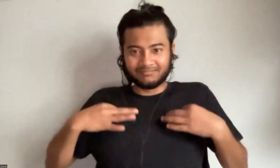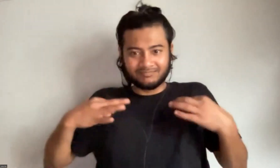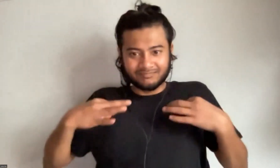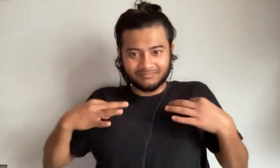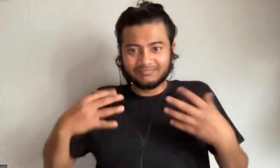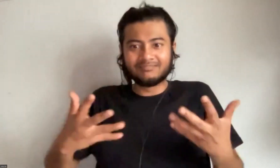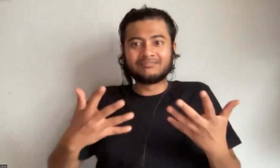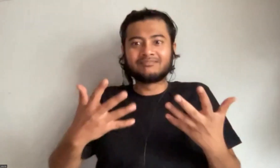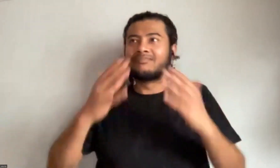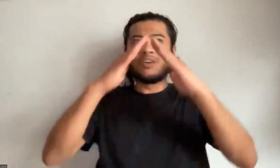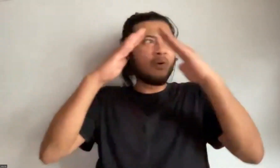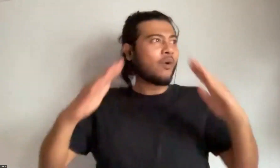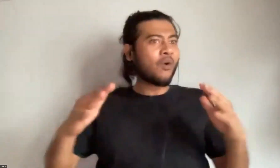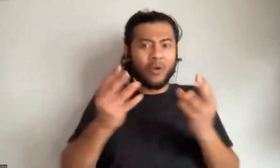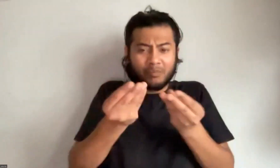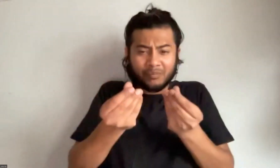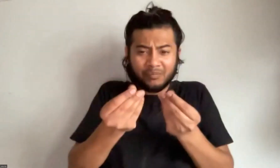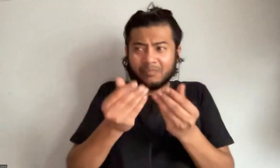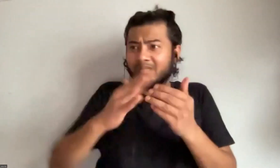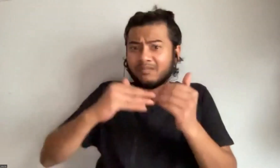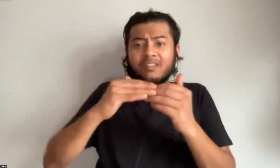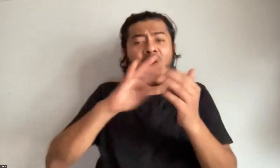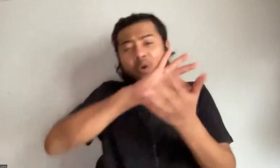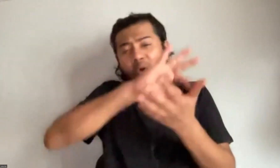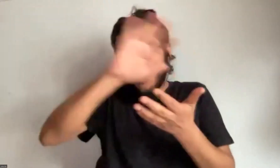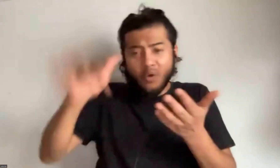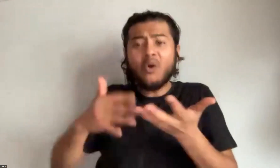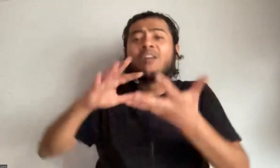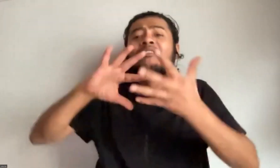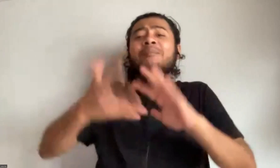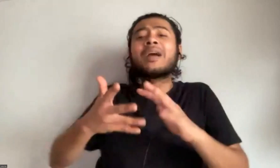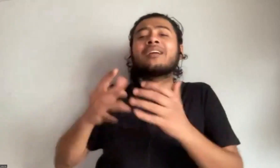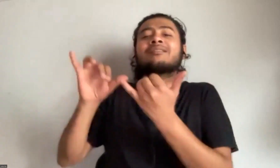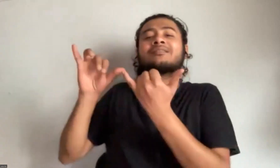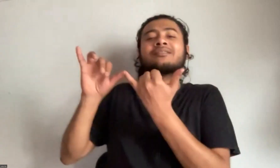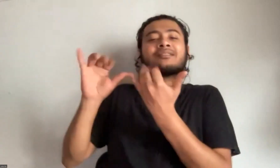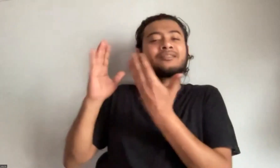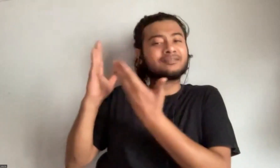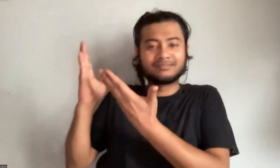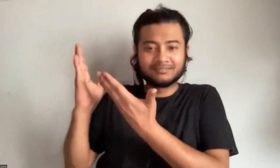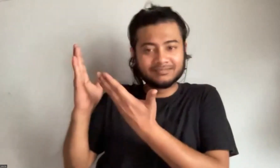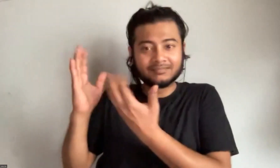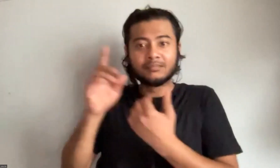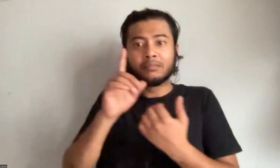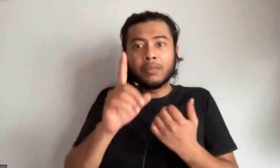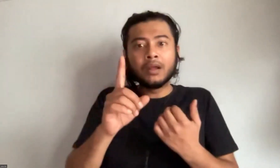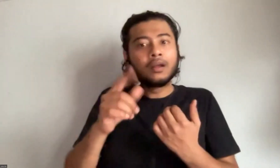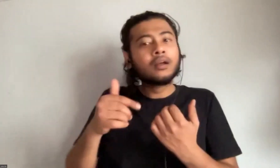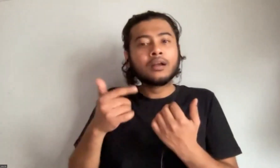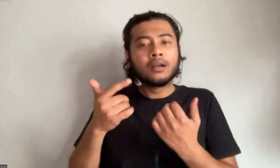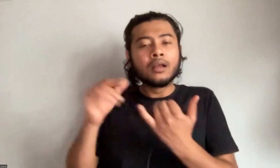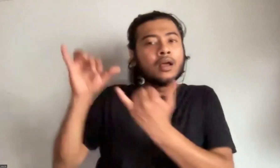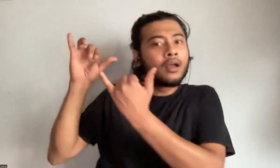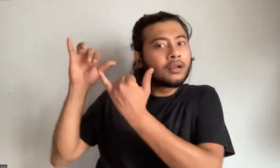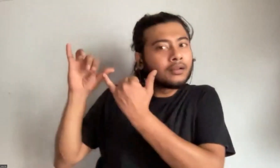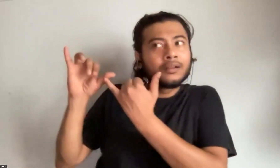is provided by Krishna, yet we never remember him. We never are full